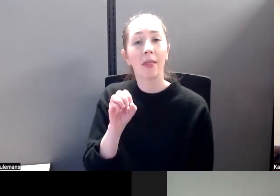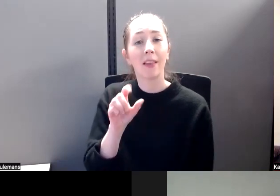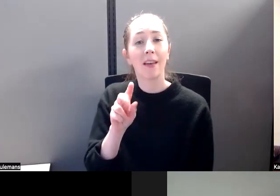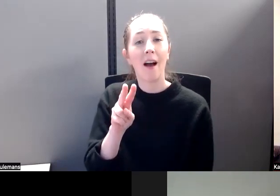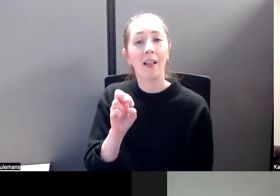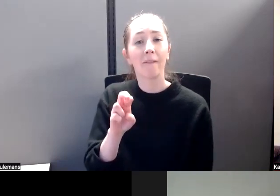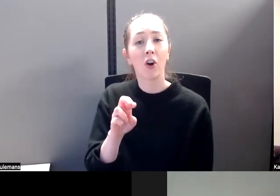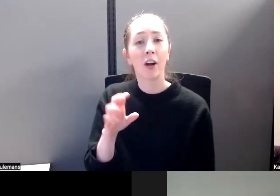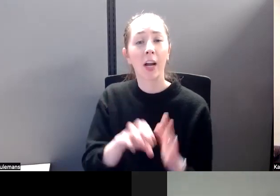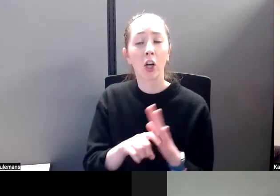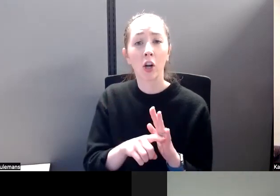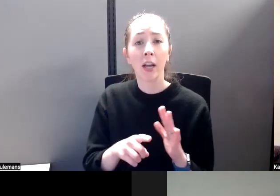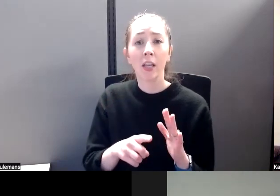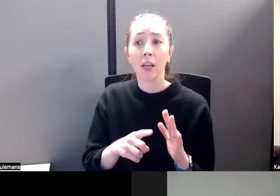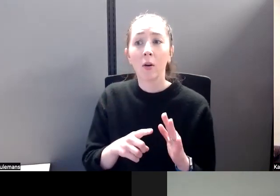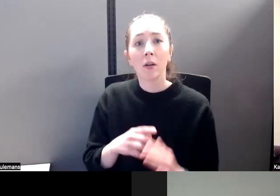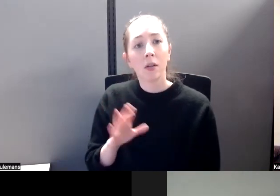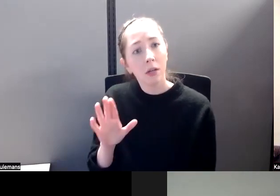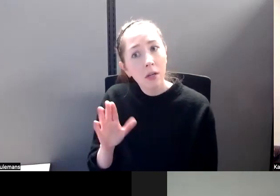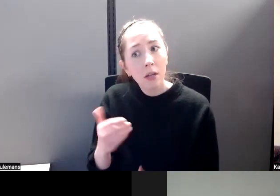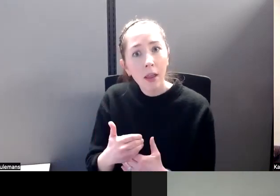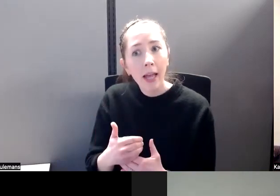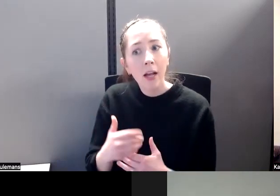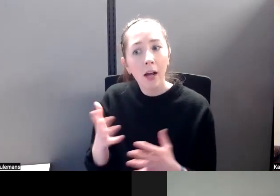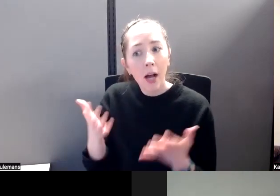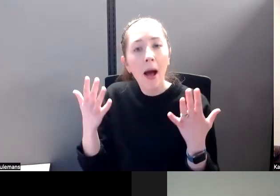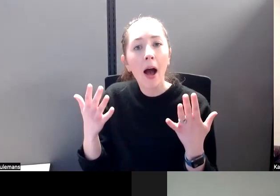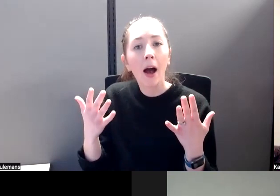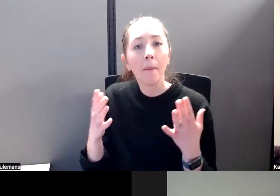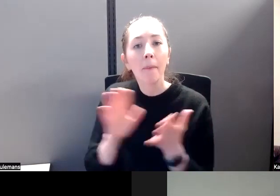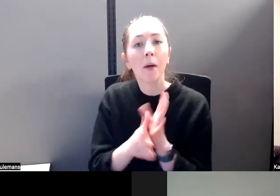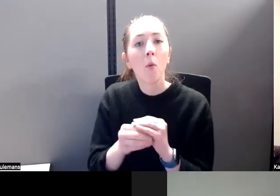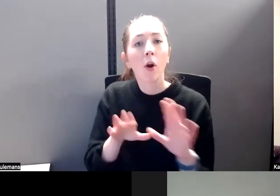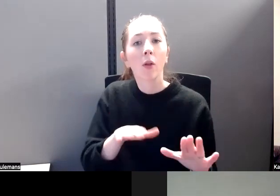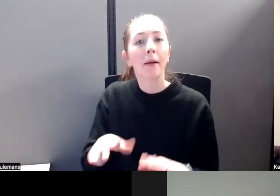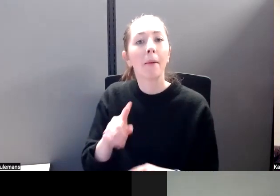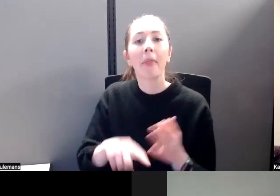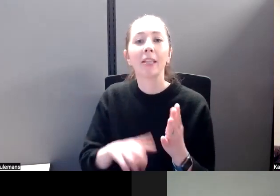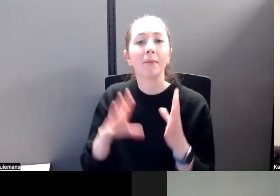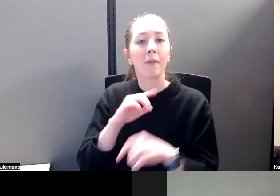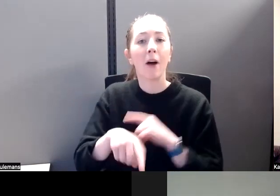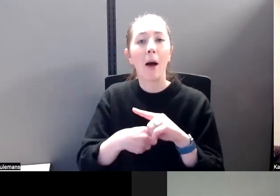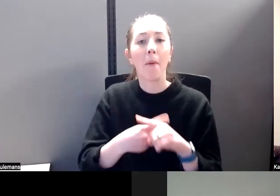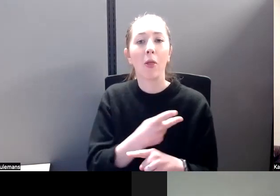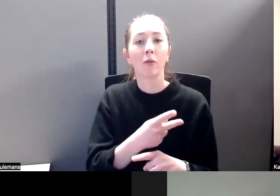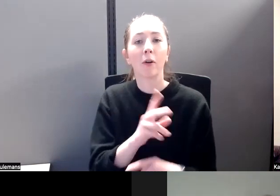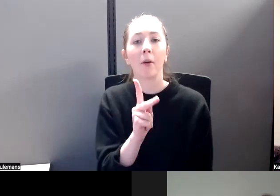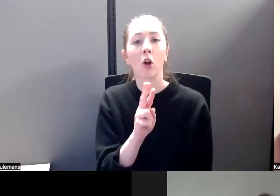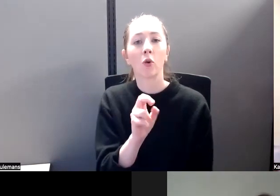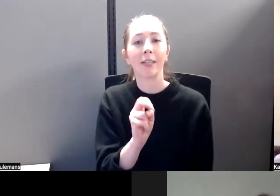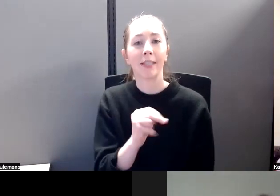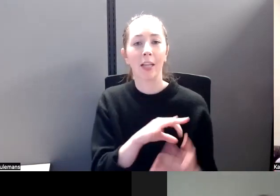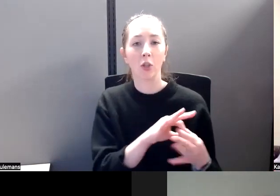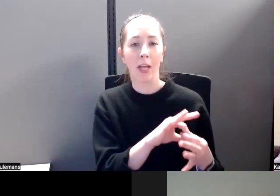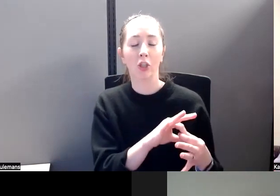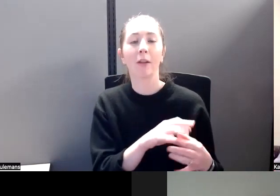He drives you crazy. He's like, come on, man, loosen up. But that's what's so beautiful about him and Kristen's thing, because, and let me